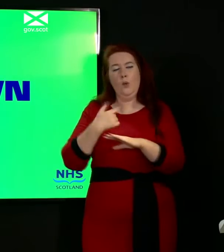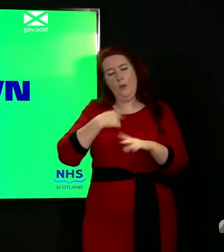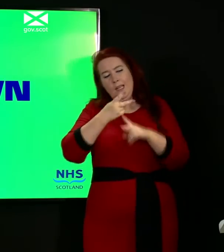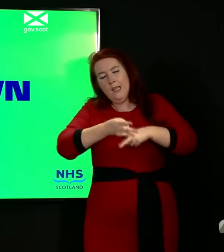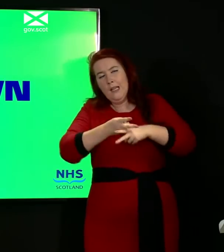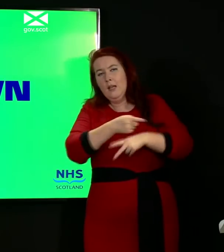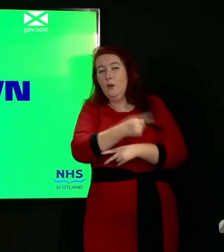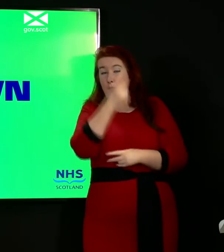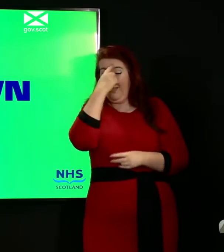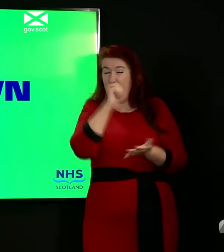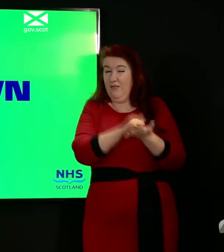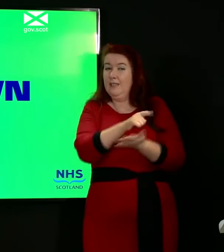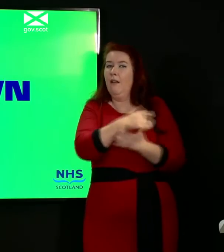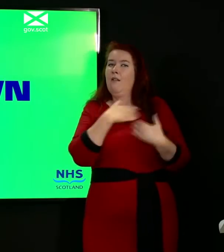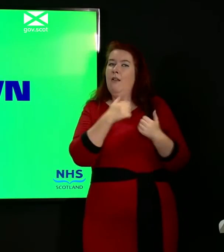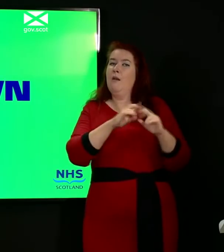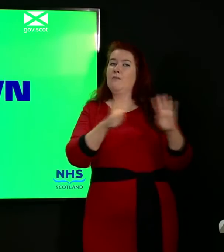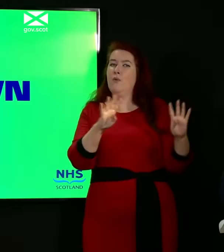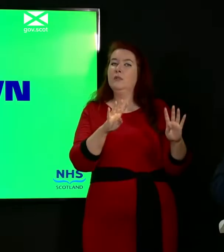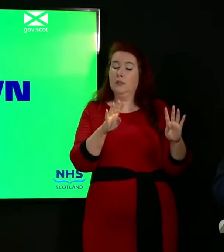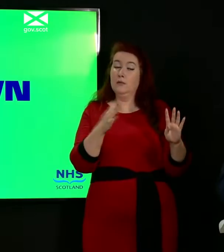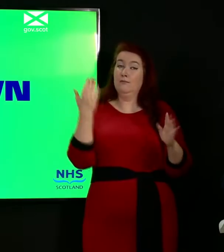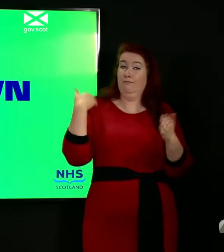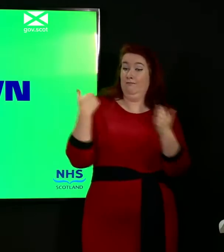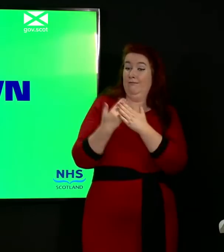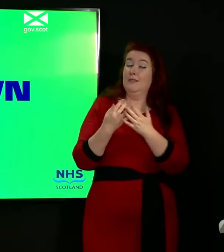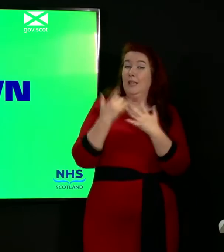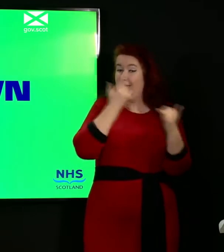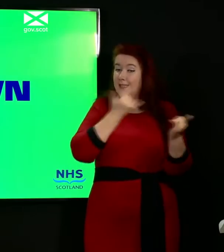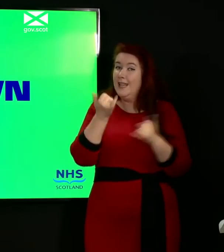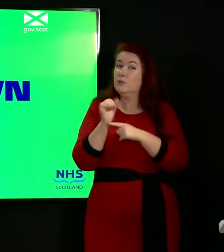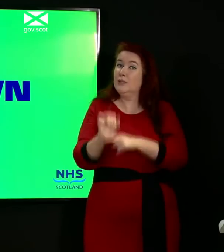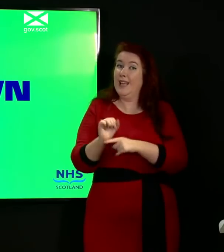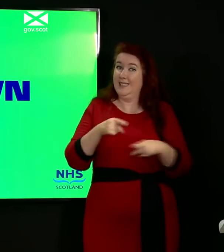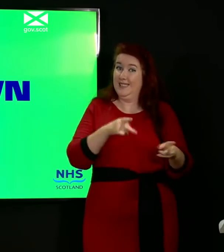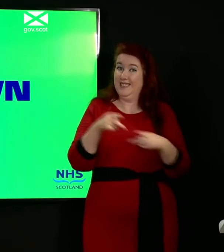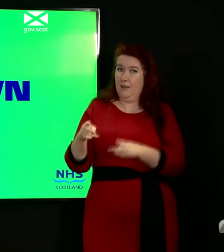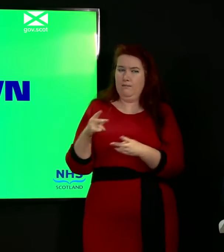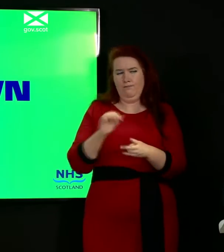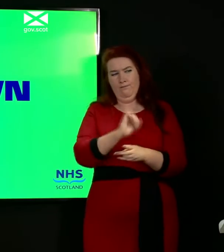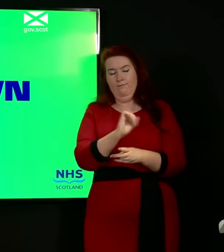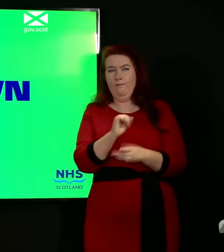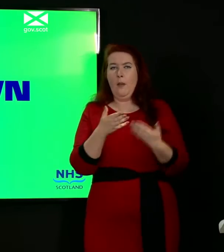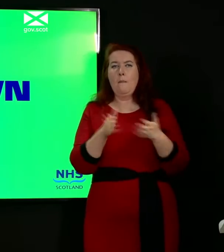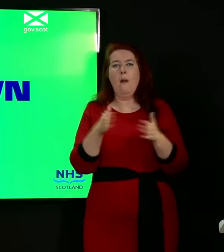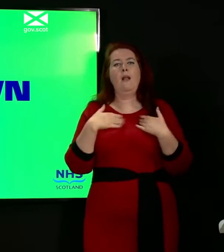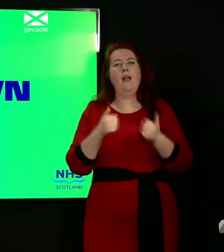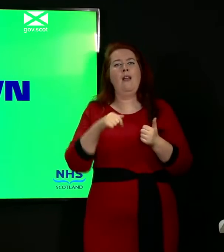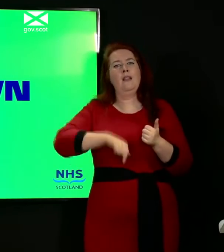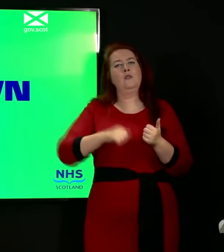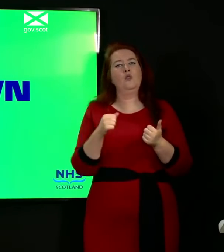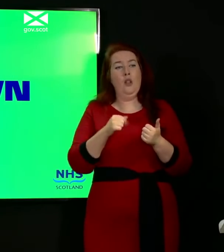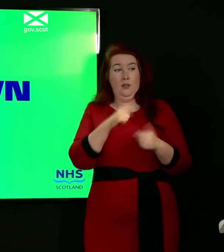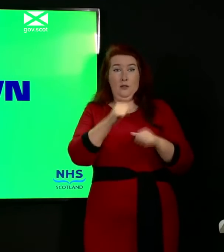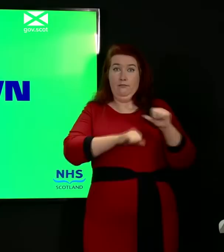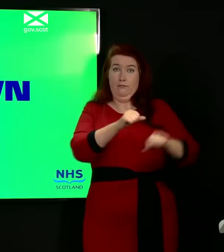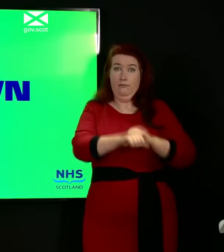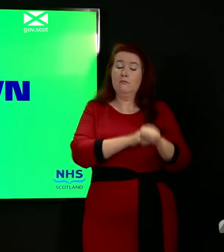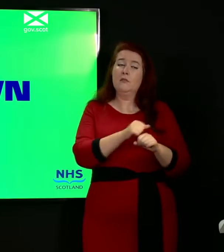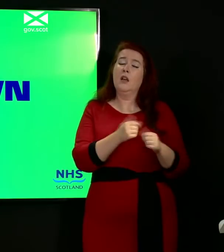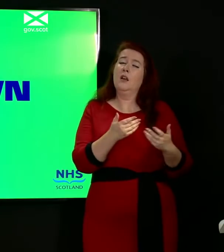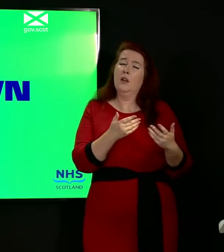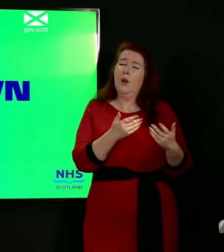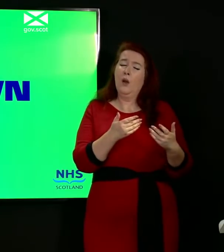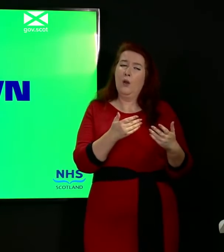on it. We think that's the right way to do it. That's the way we've done Test and Protect. It's the way the public health infrastructure in Scotland works. That is going well. Just now that will